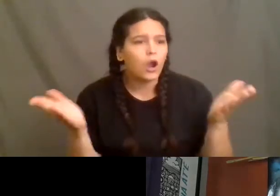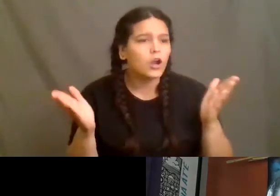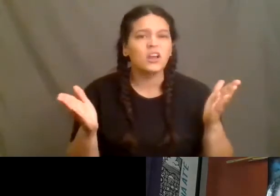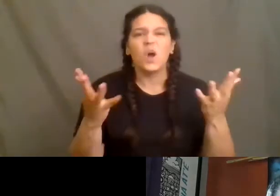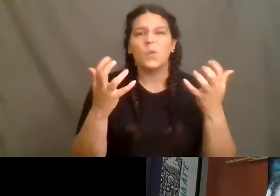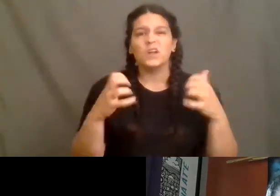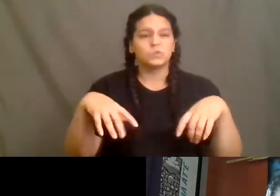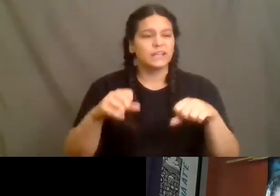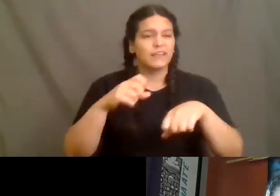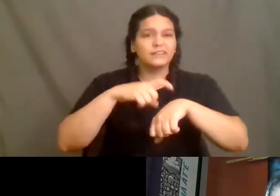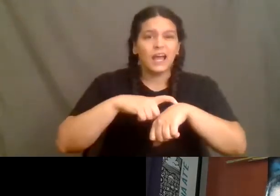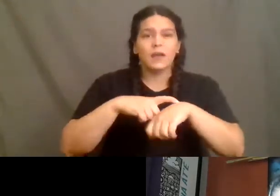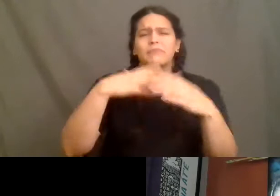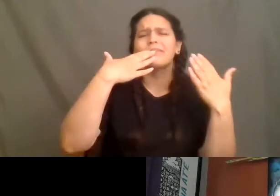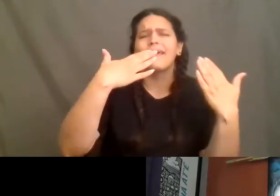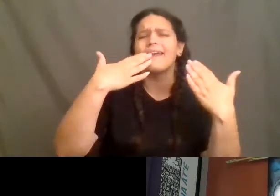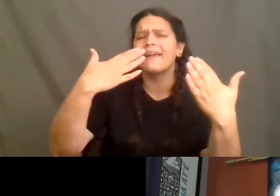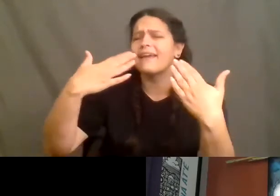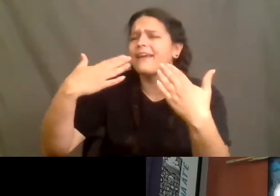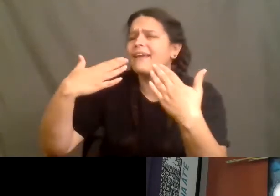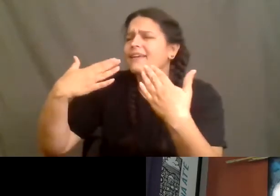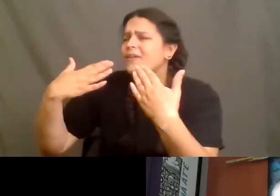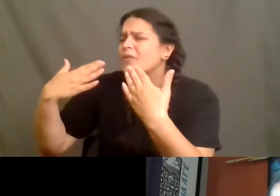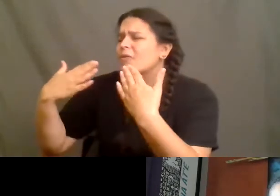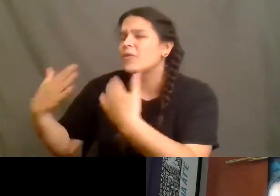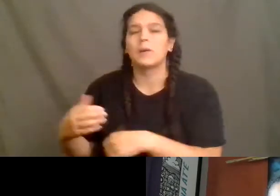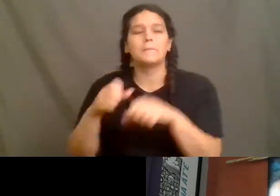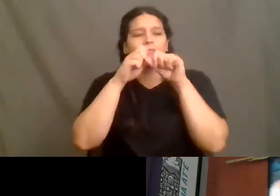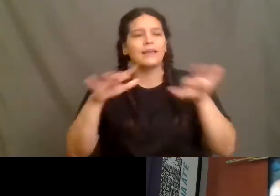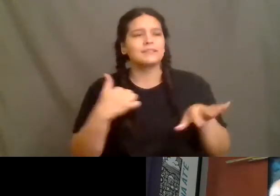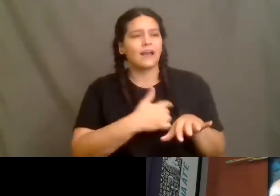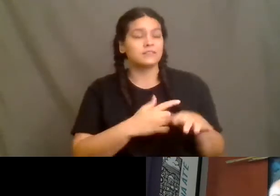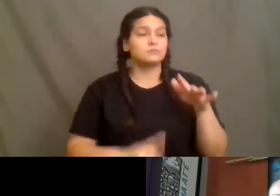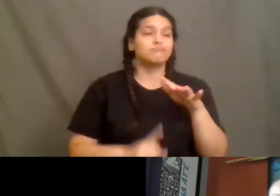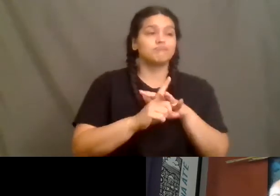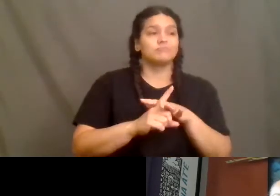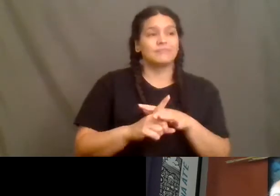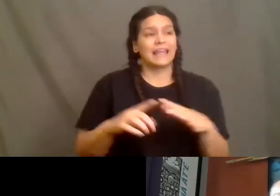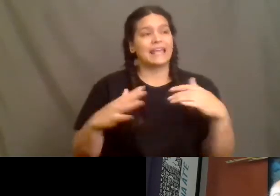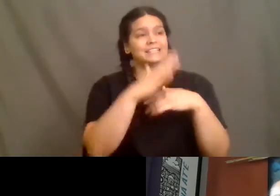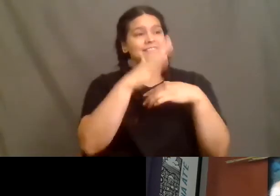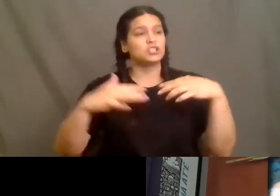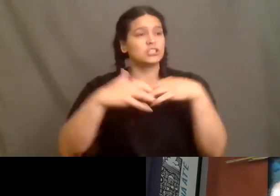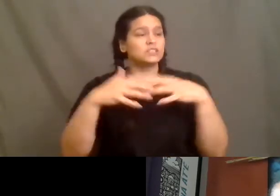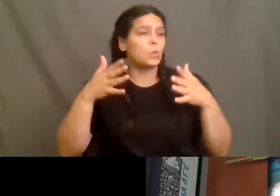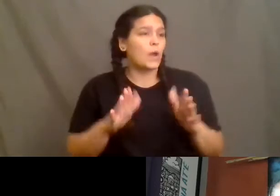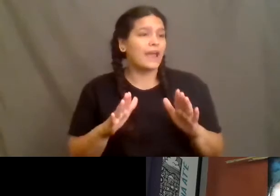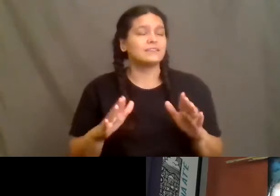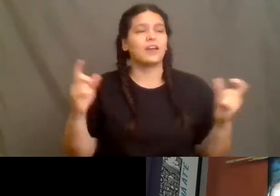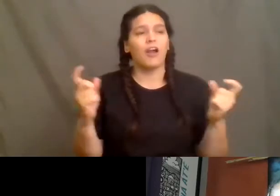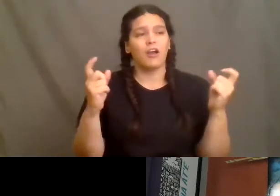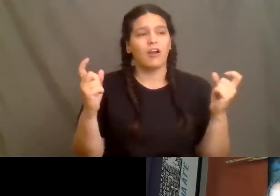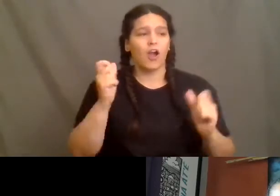to thank you all for being and blessing us at the Indigenous Ways concert series. Just before we kick